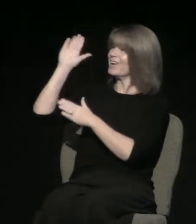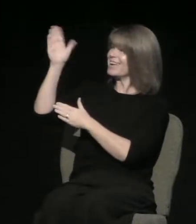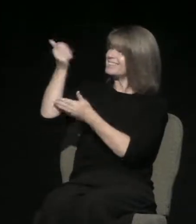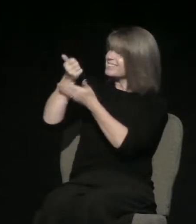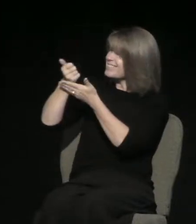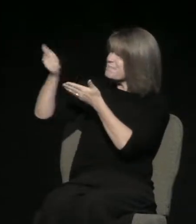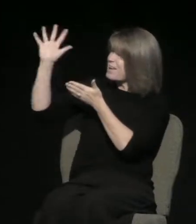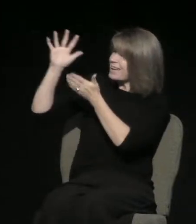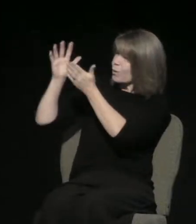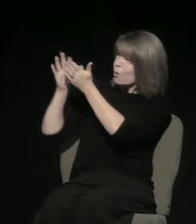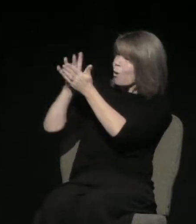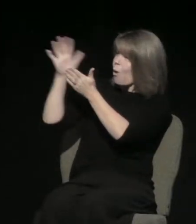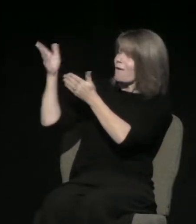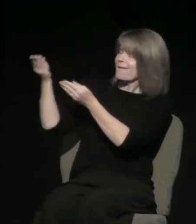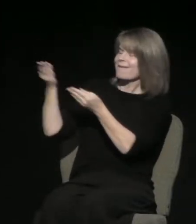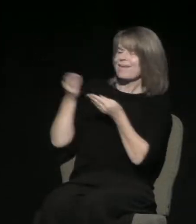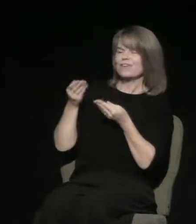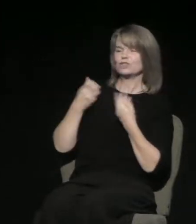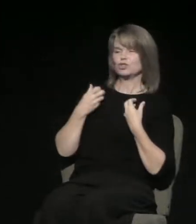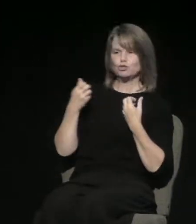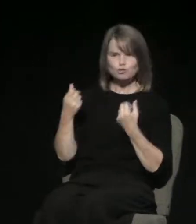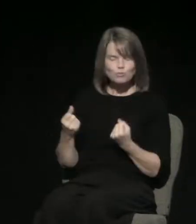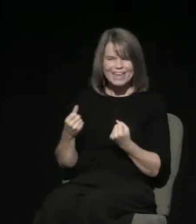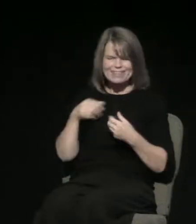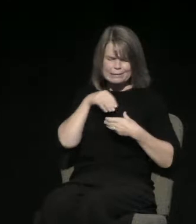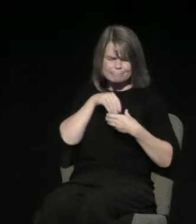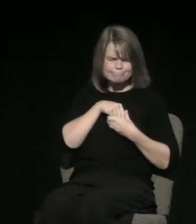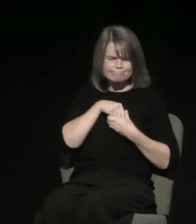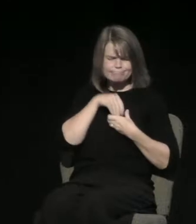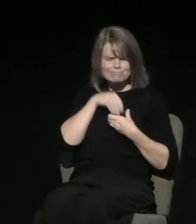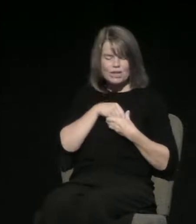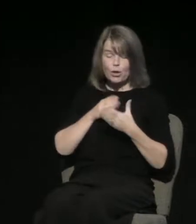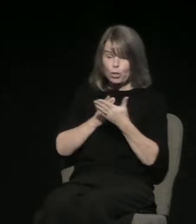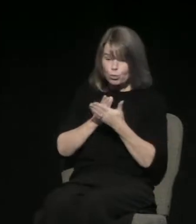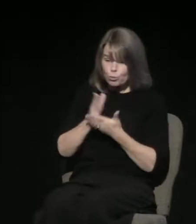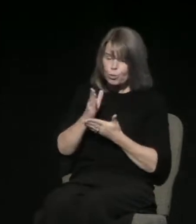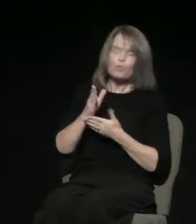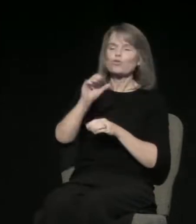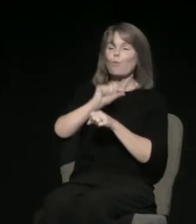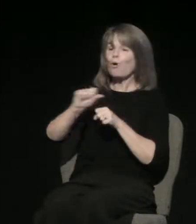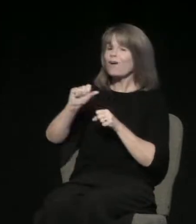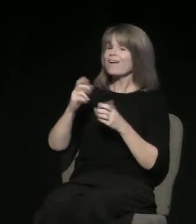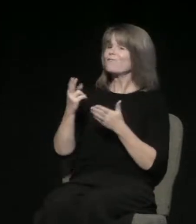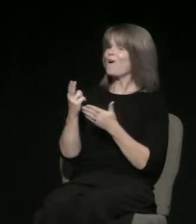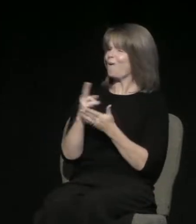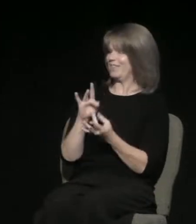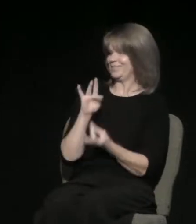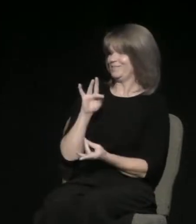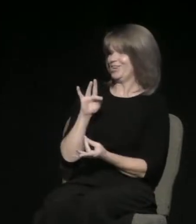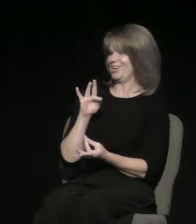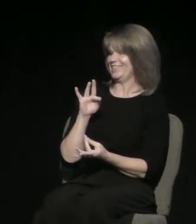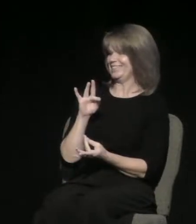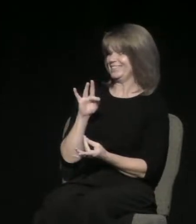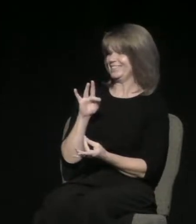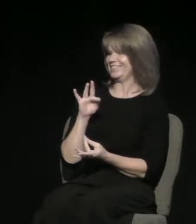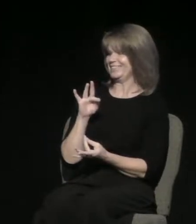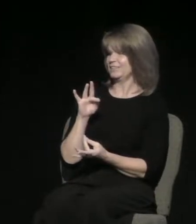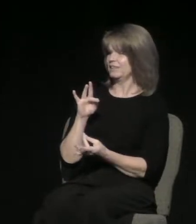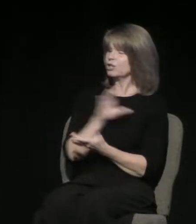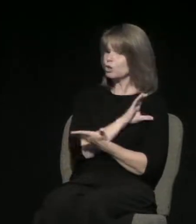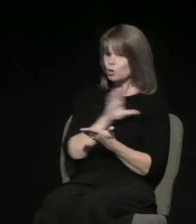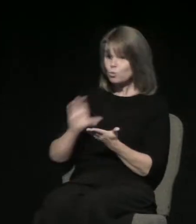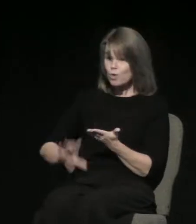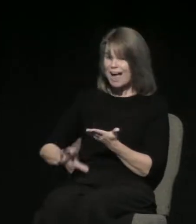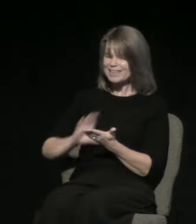Will Be Strengthened In The Innermost Part Of Our Being Through The Work Of The Holy Spirit That